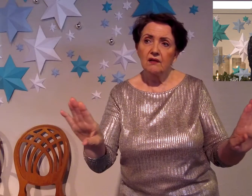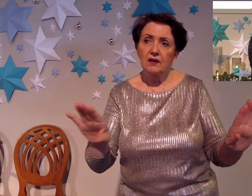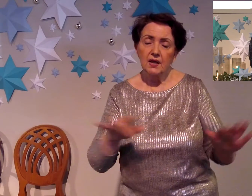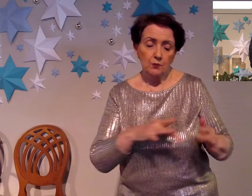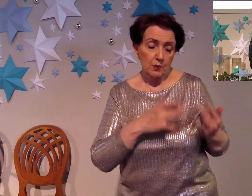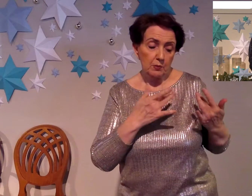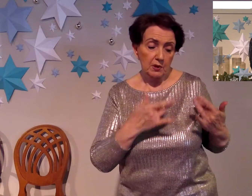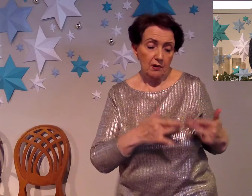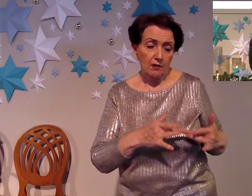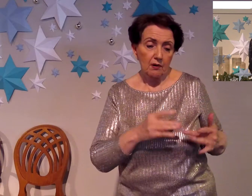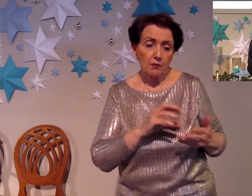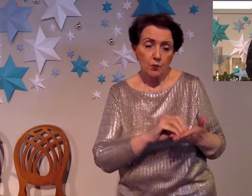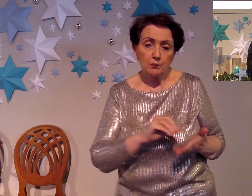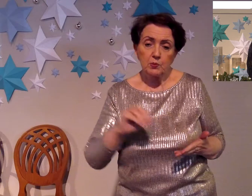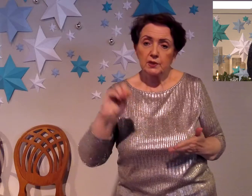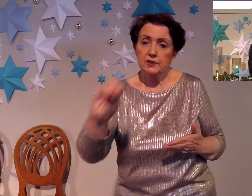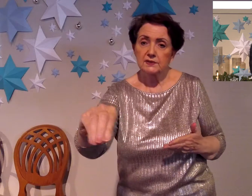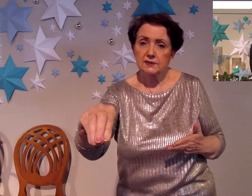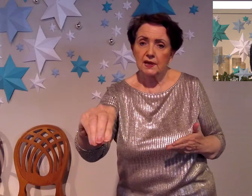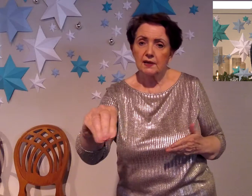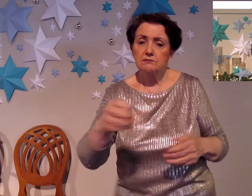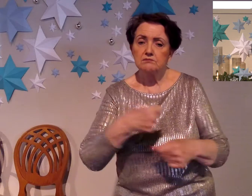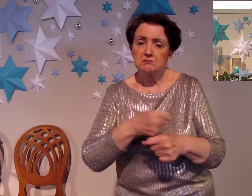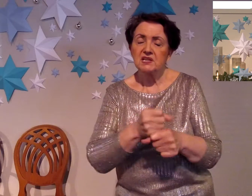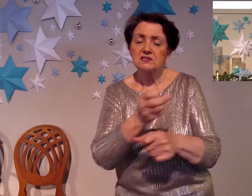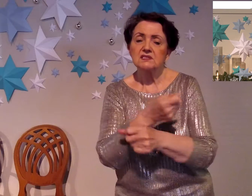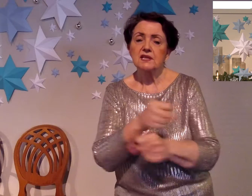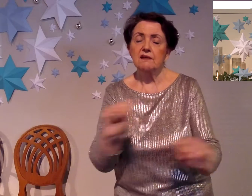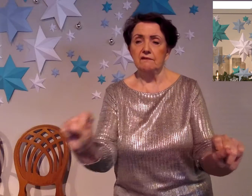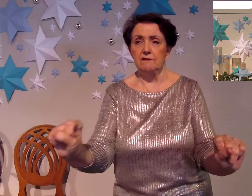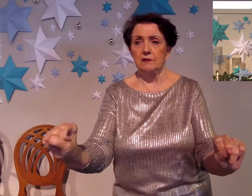there, and we try to make it safe, don't we?